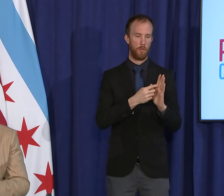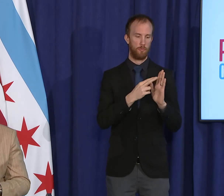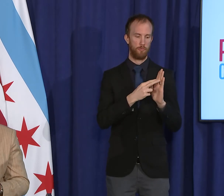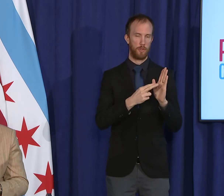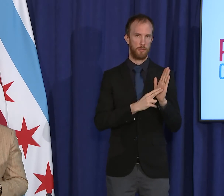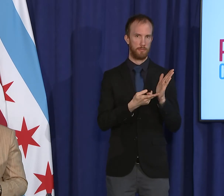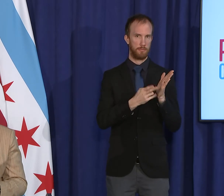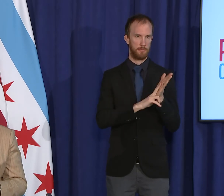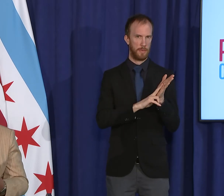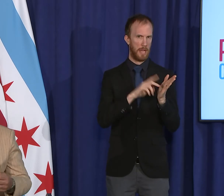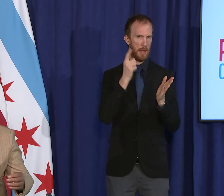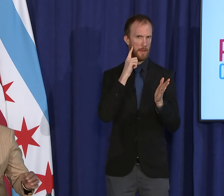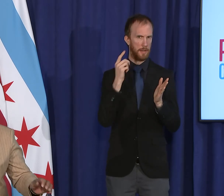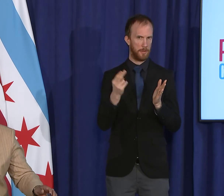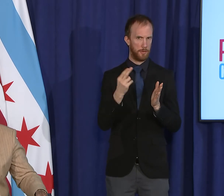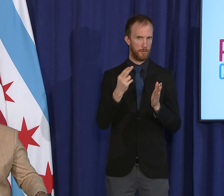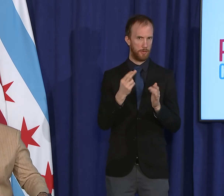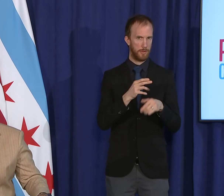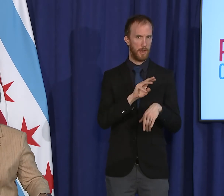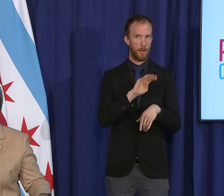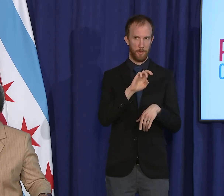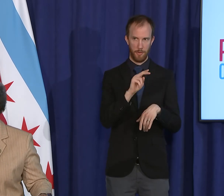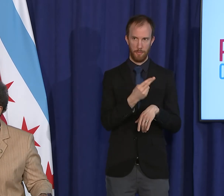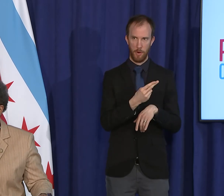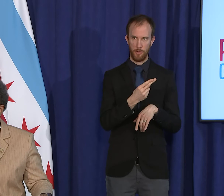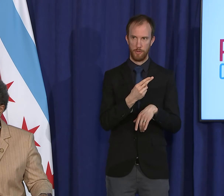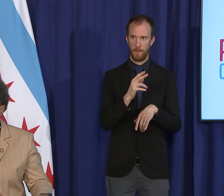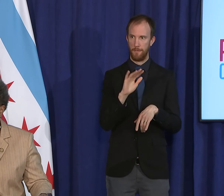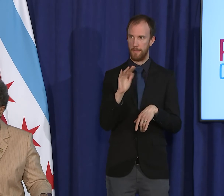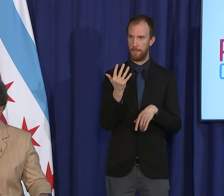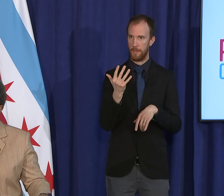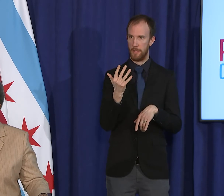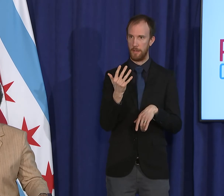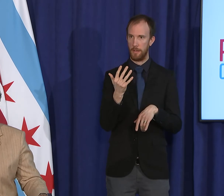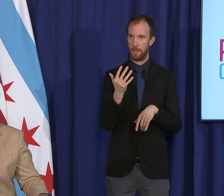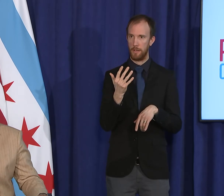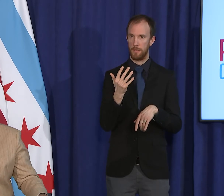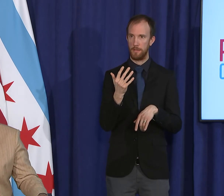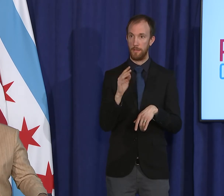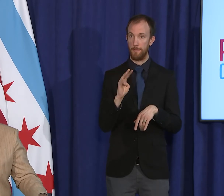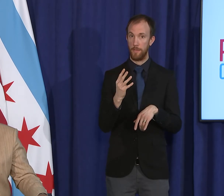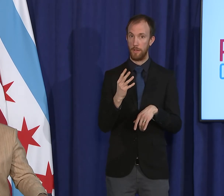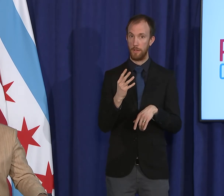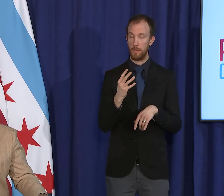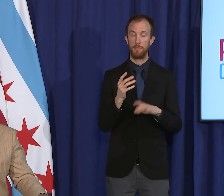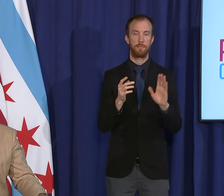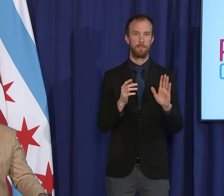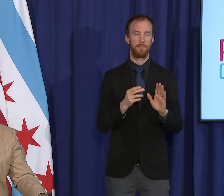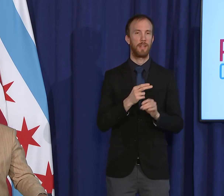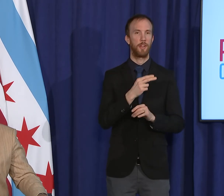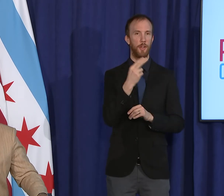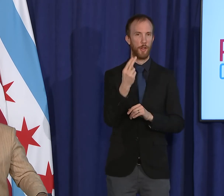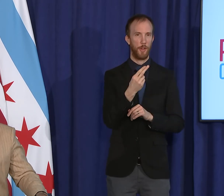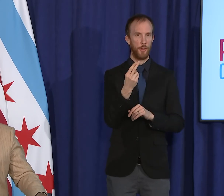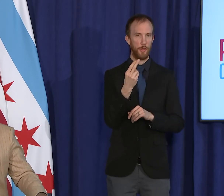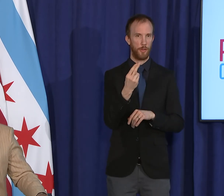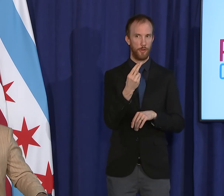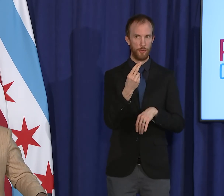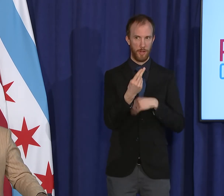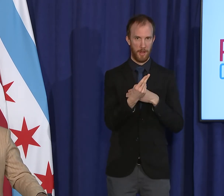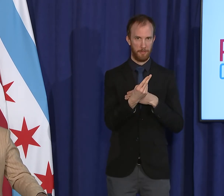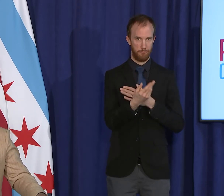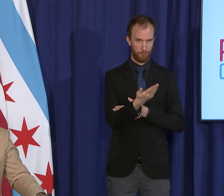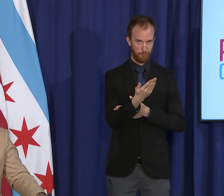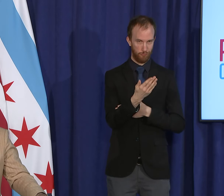is March 5th, or Thursday's March 5th? Thursday's March 4th. Thursday's March 4th. Oh, it's So Thursday morning, 8:30 is